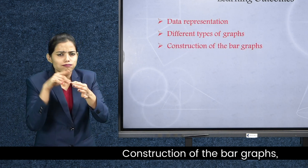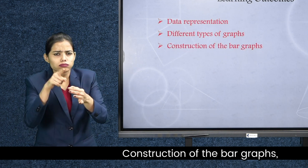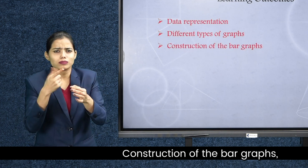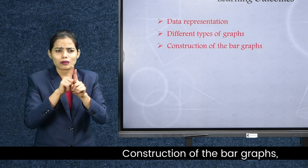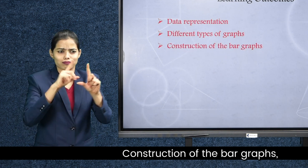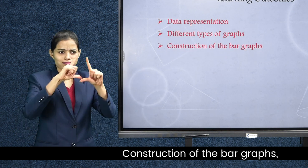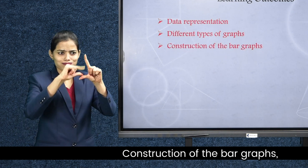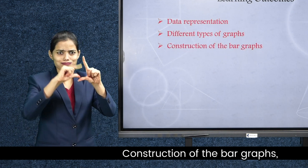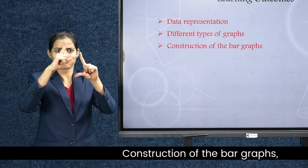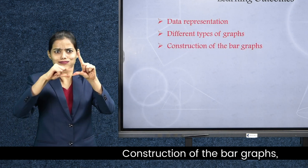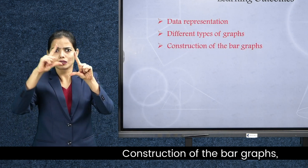graphs,